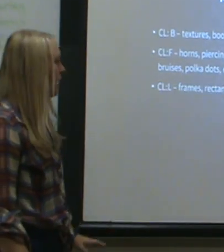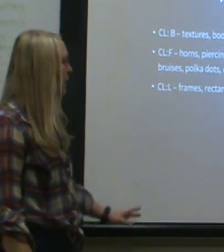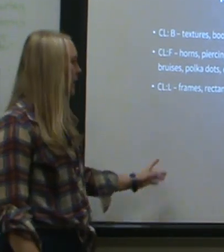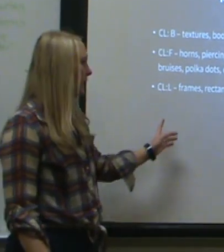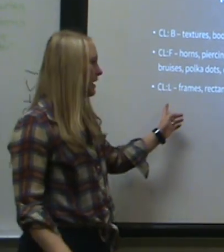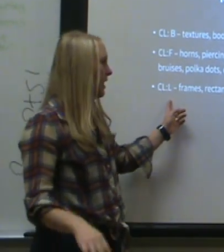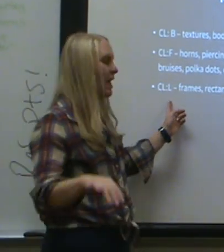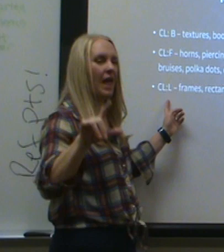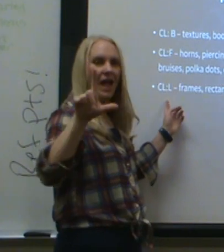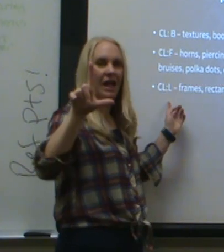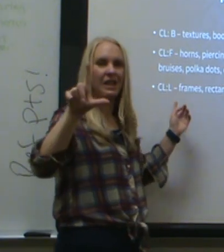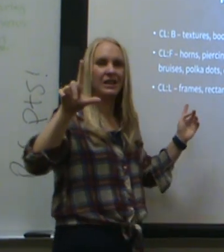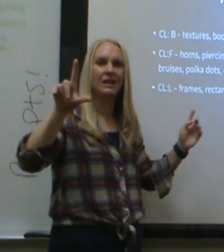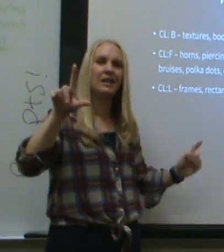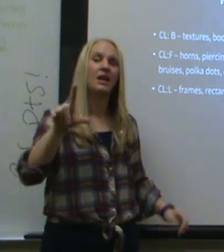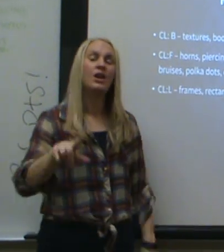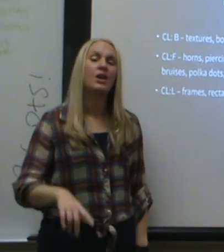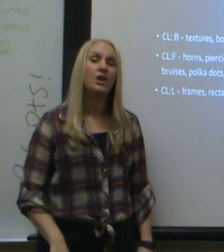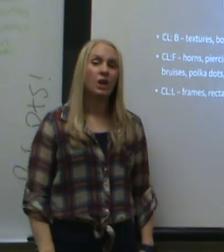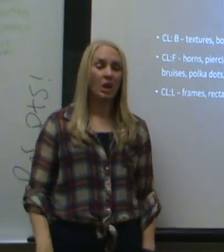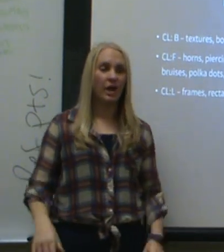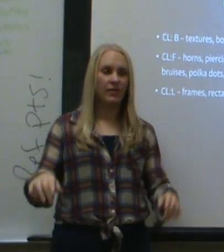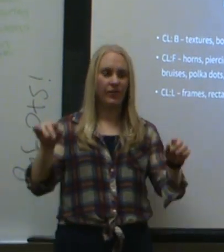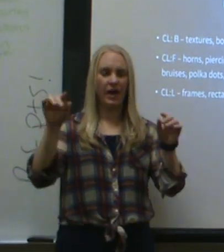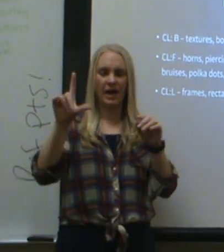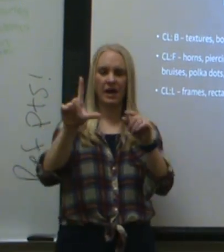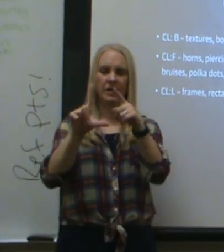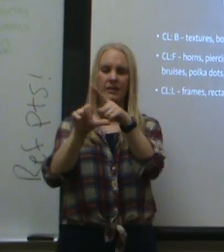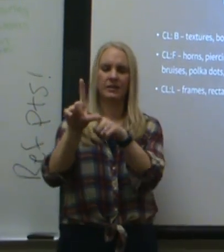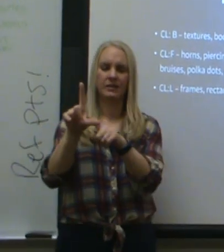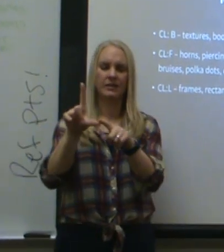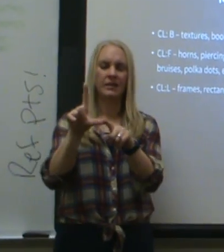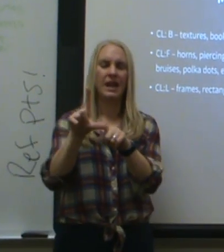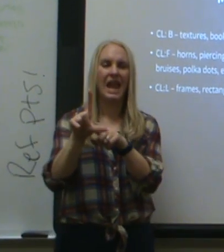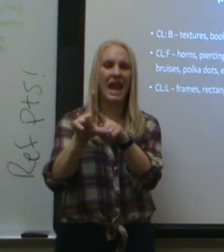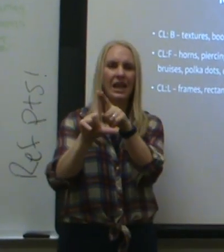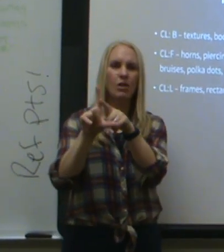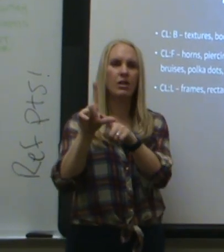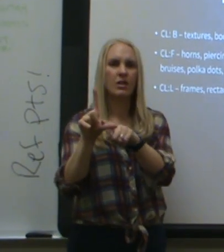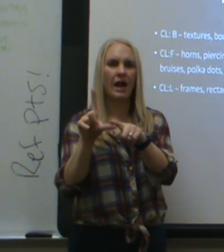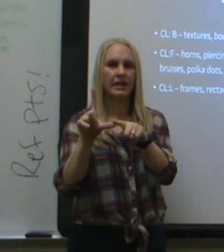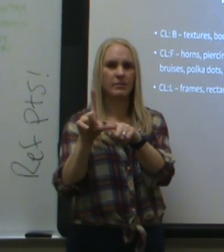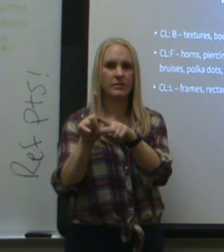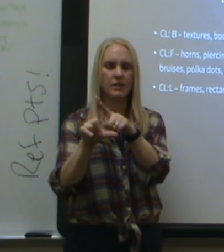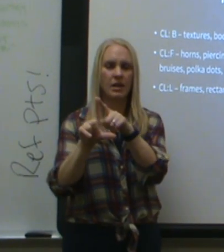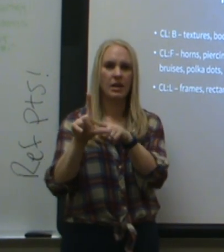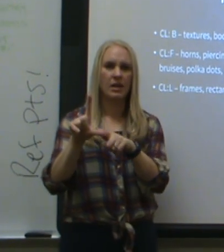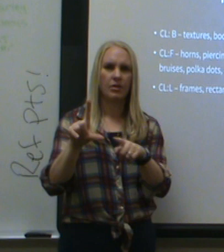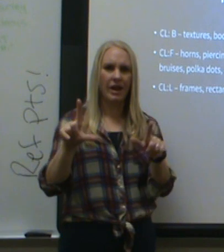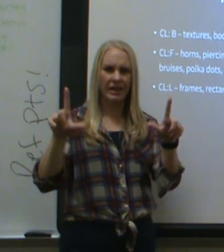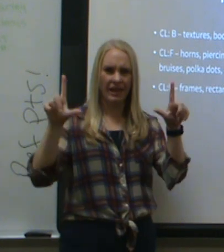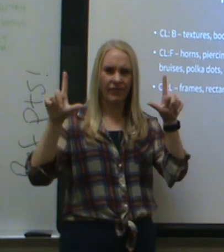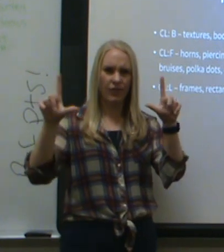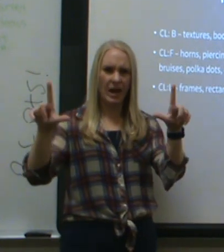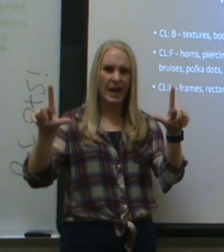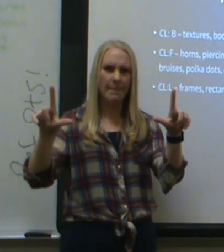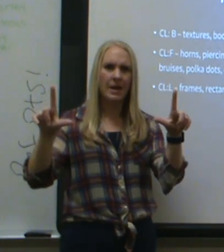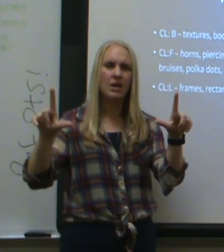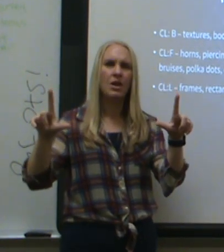All right, L. A lot of angle items, right? Like frame